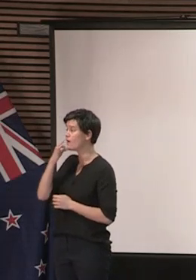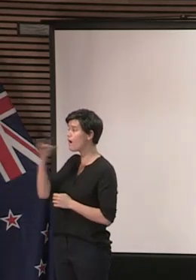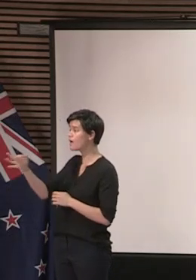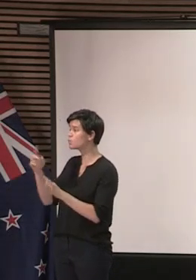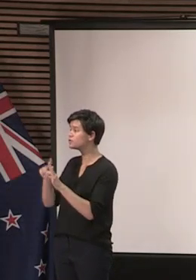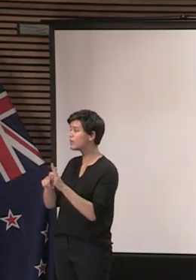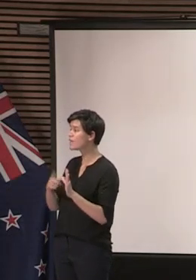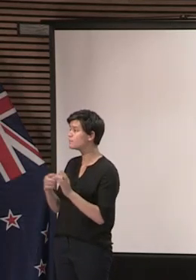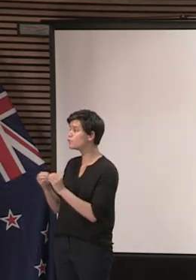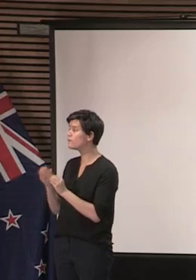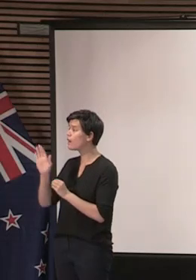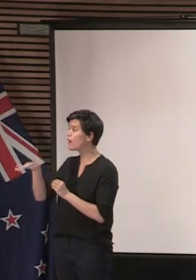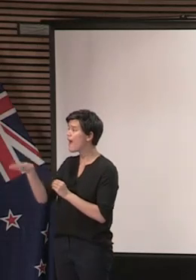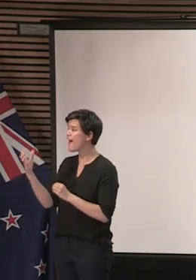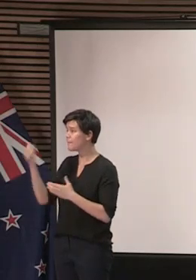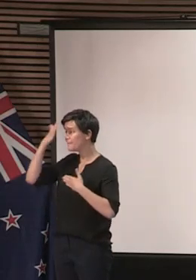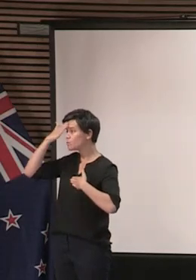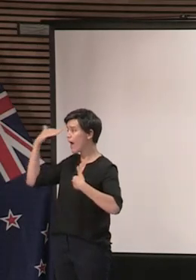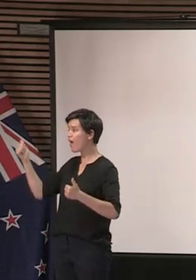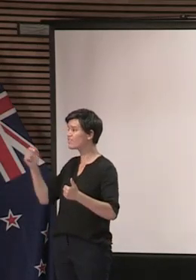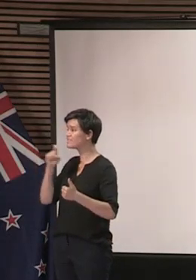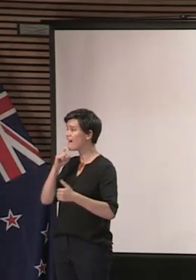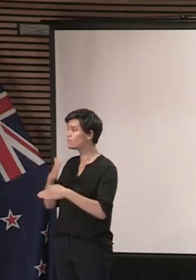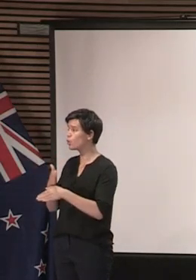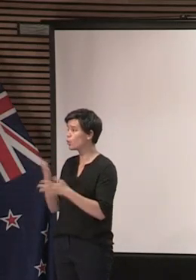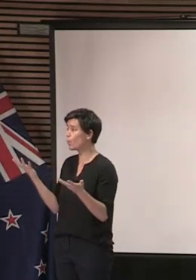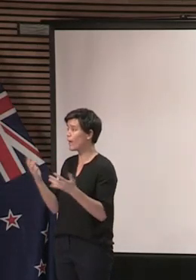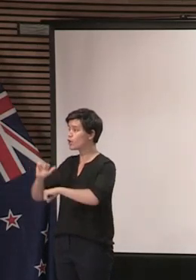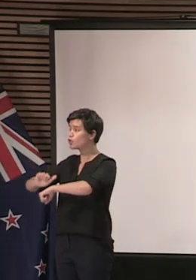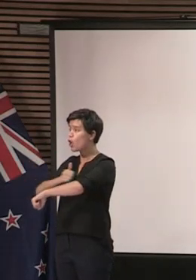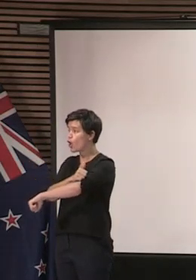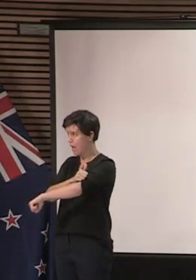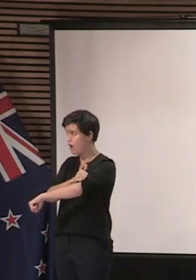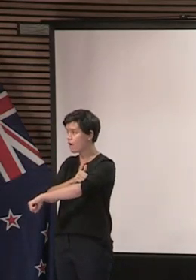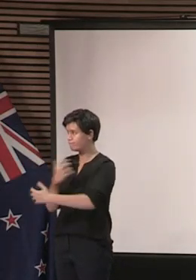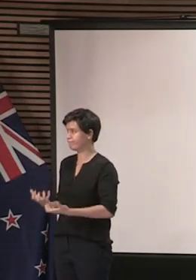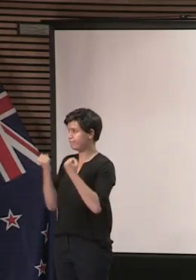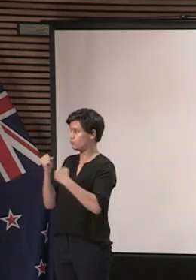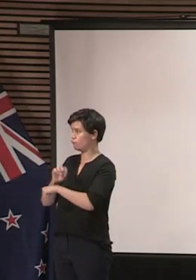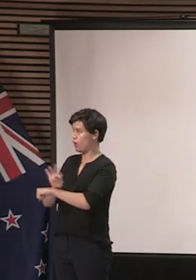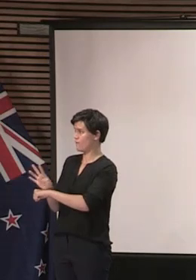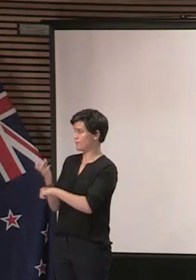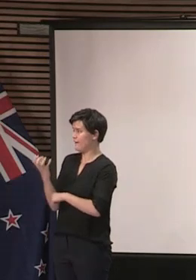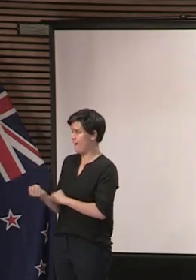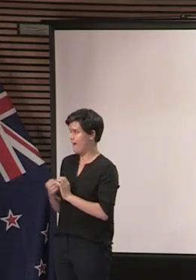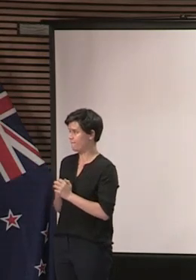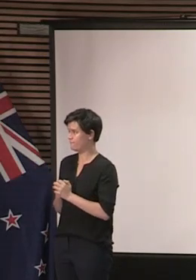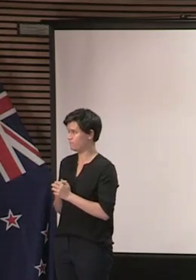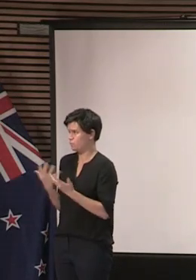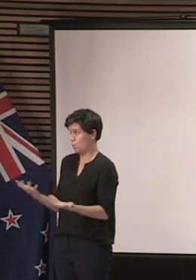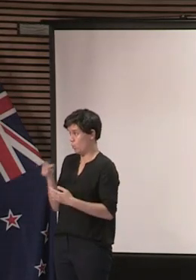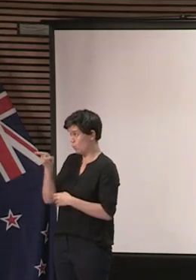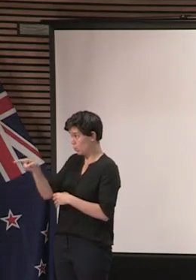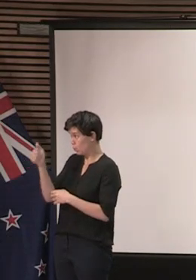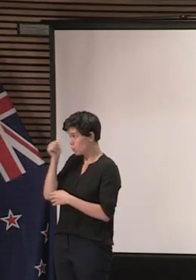you aware of a mental health staffer who's tested positive at Tauranga Hospital, and if so, what measures are being taken to contain the spread there